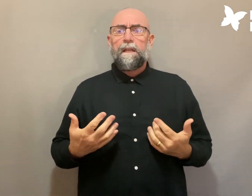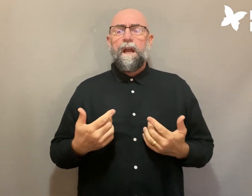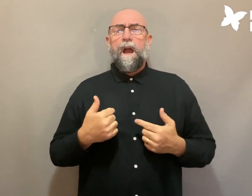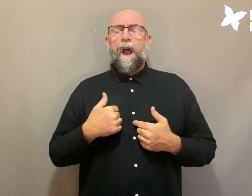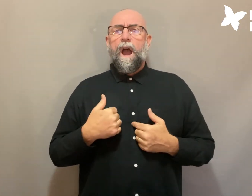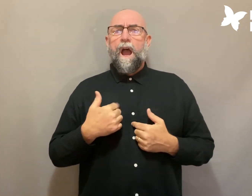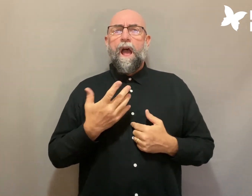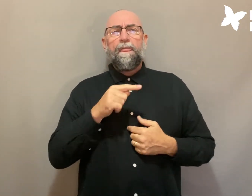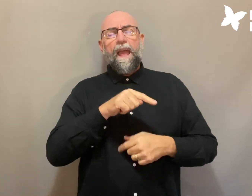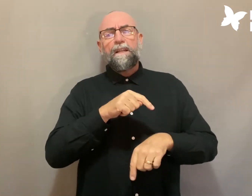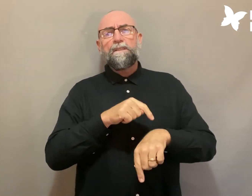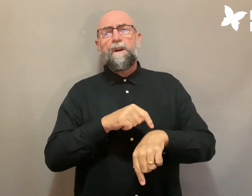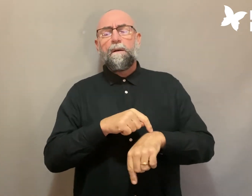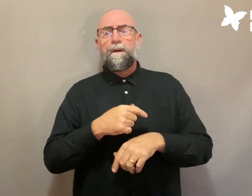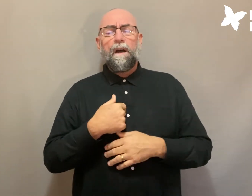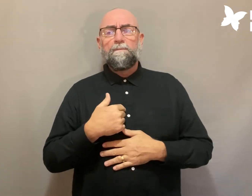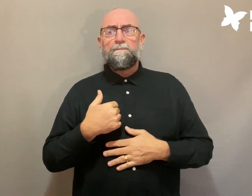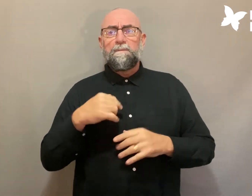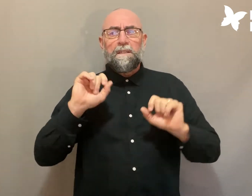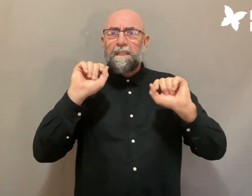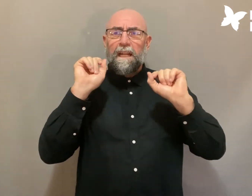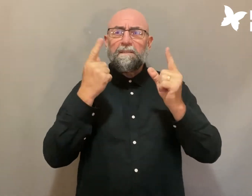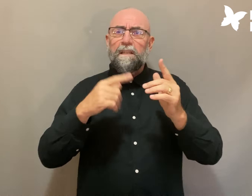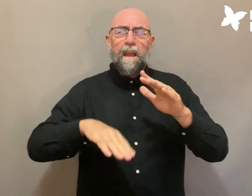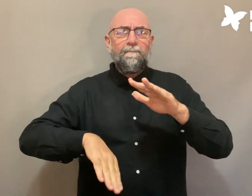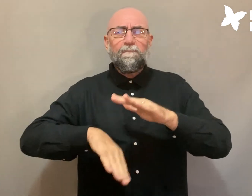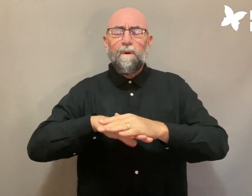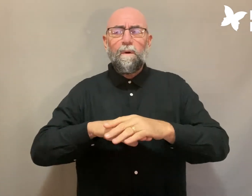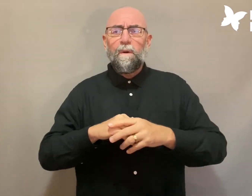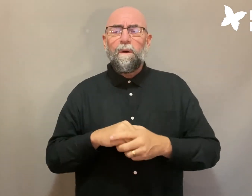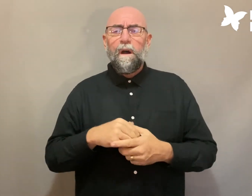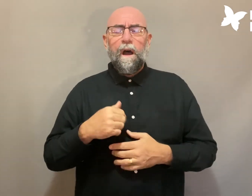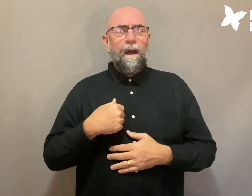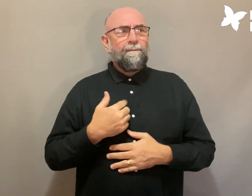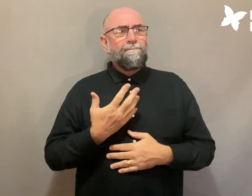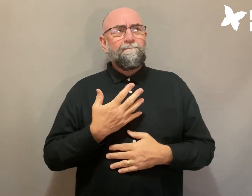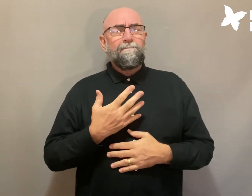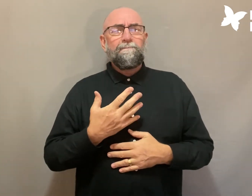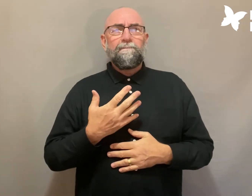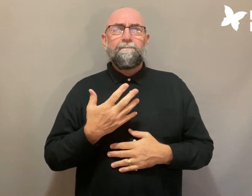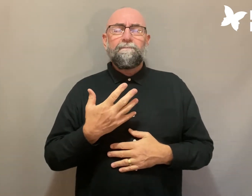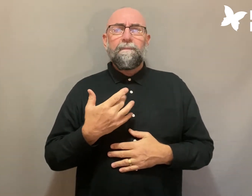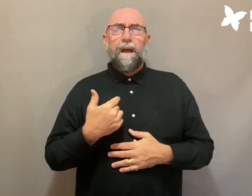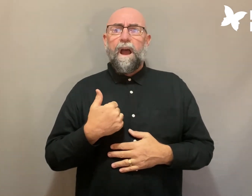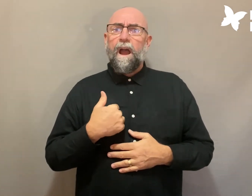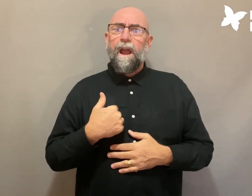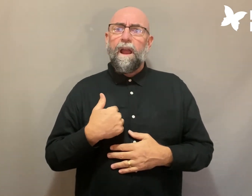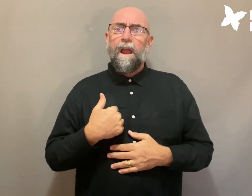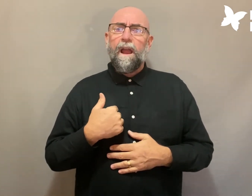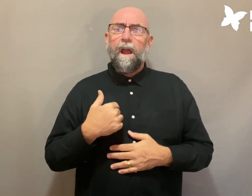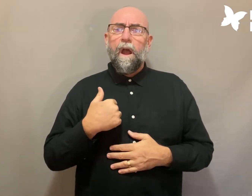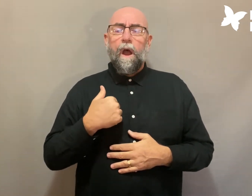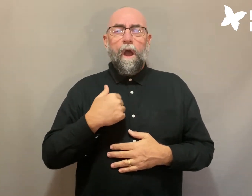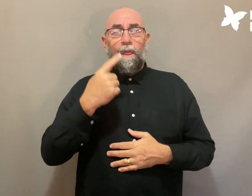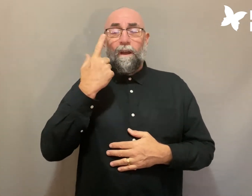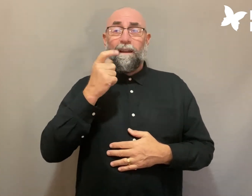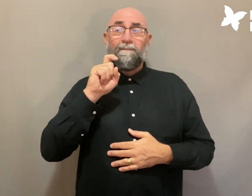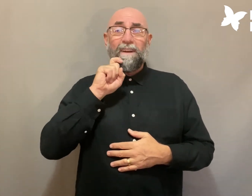And I guess at that age, I didn't really understand what it was. I just thought it was kind of funny because then everyone else